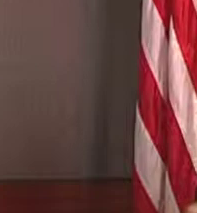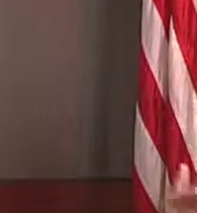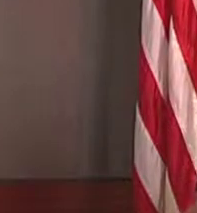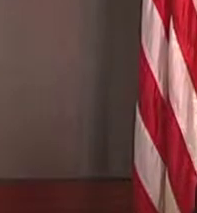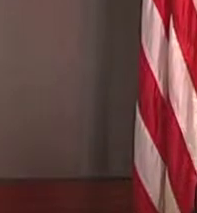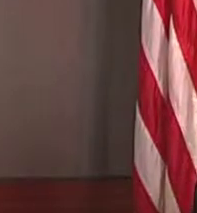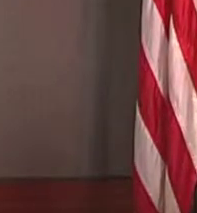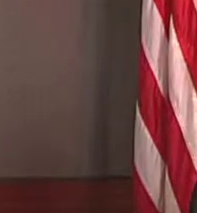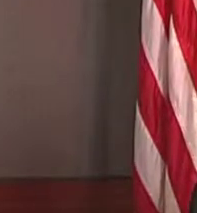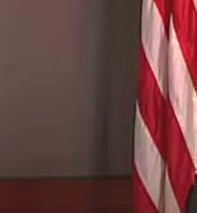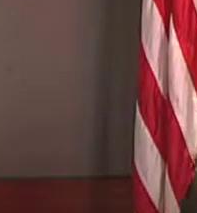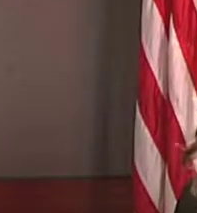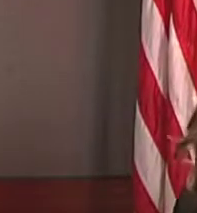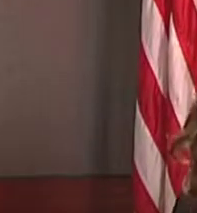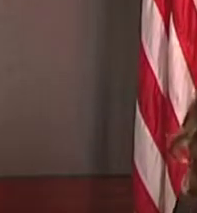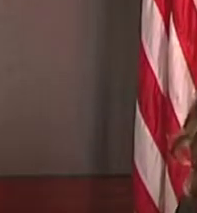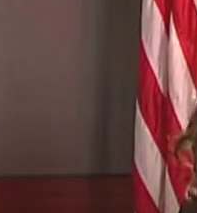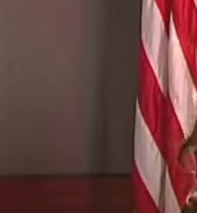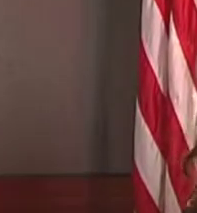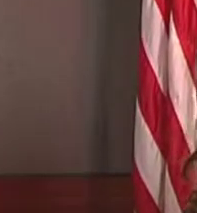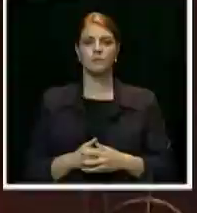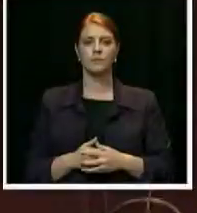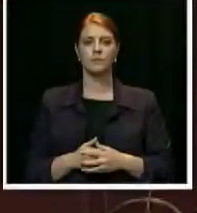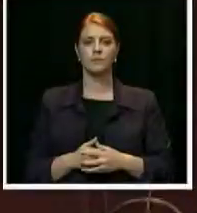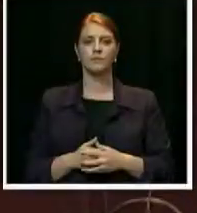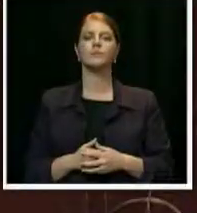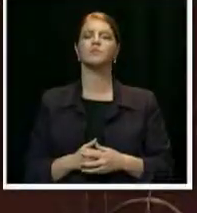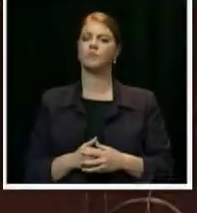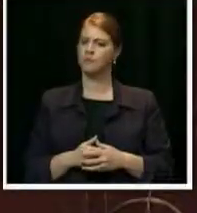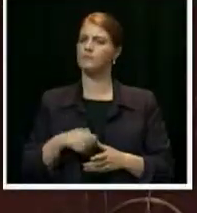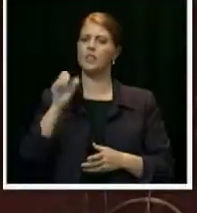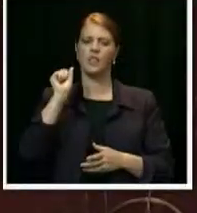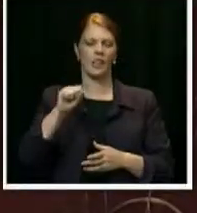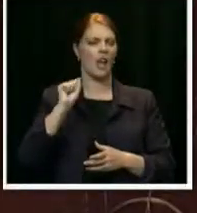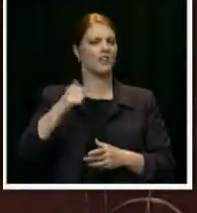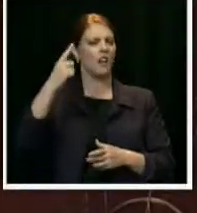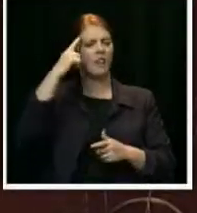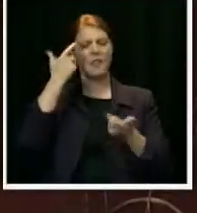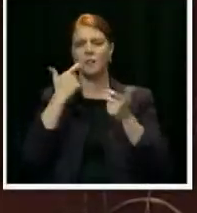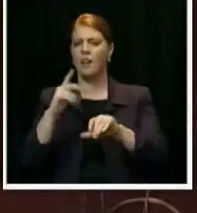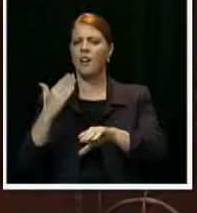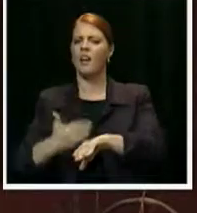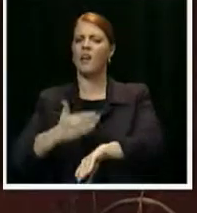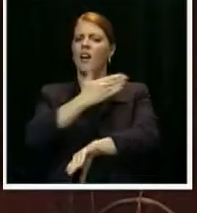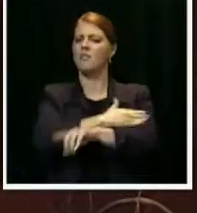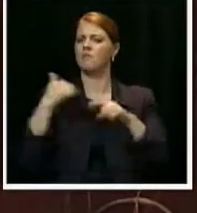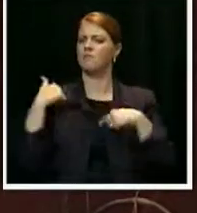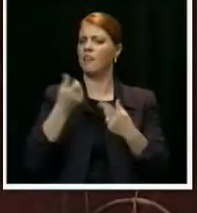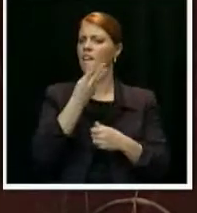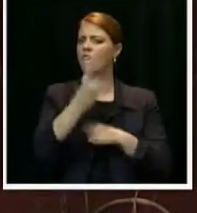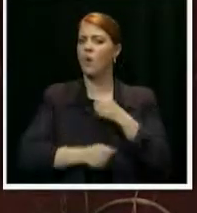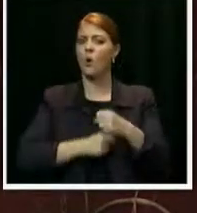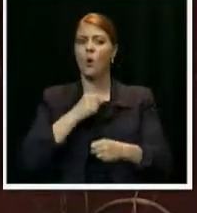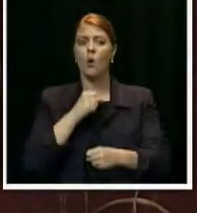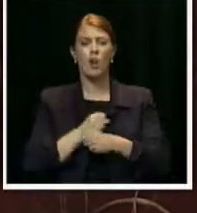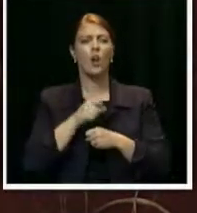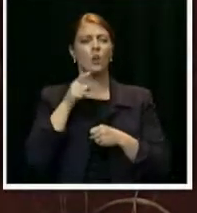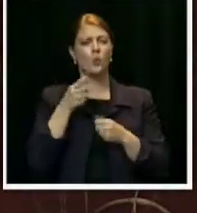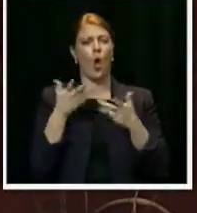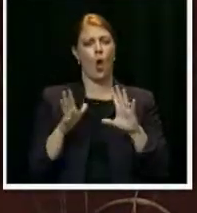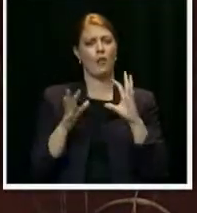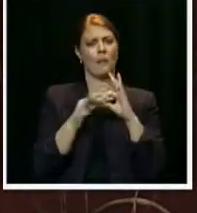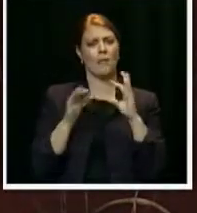get anything right. Has this improved? Oh, I think we've made great strides in the last few years. As you mentioned in the introduction,